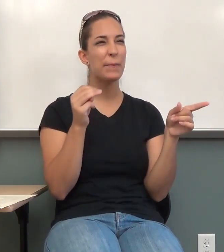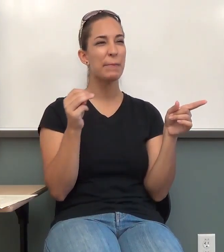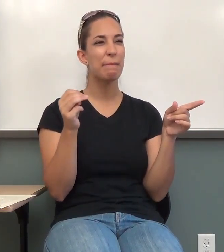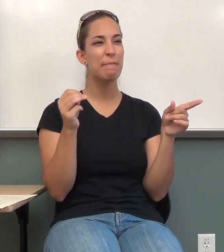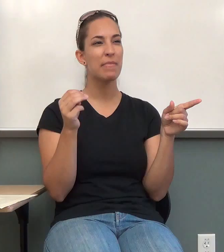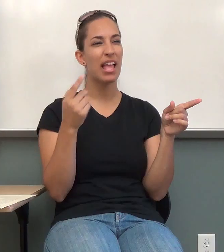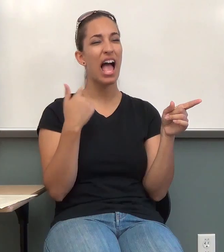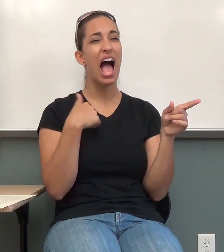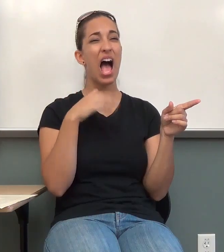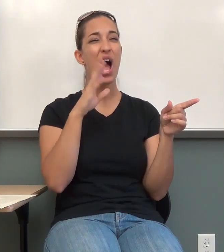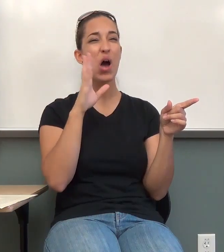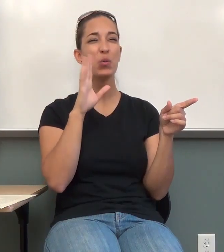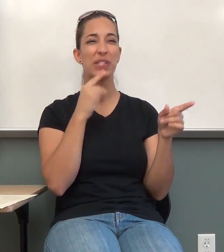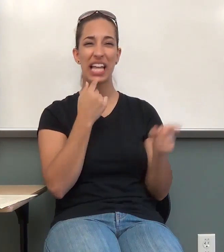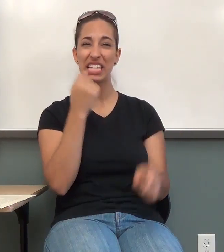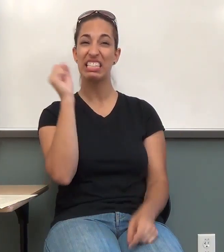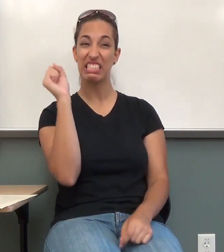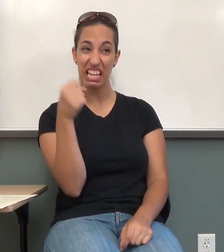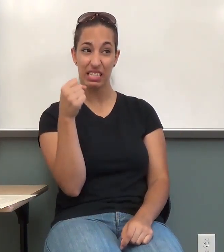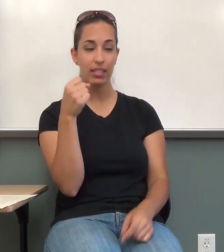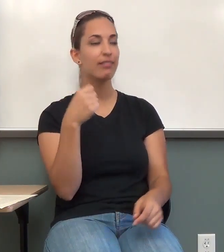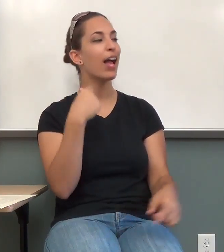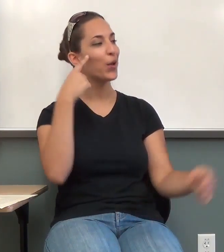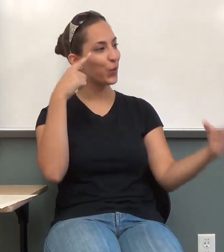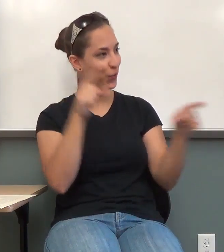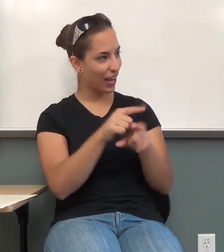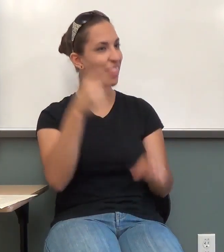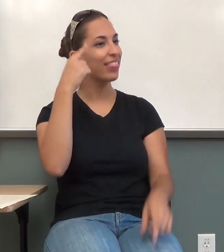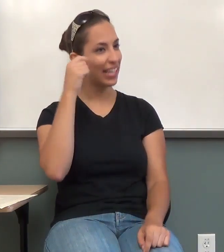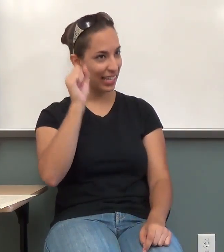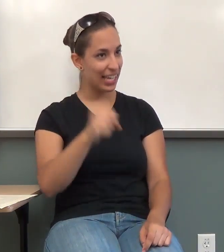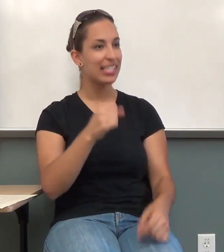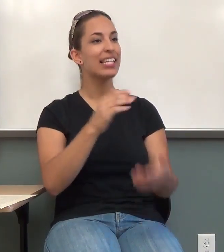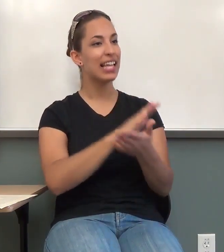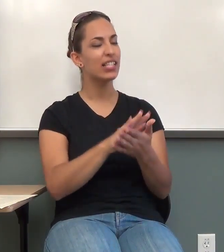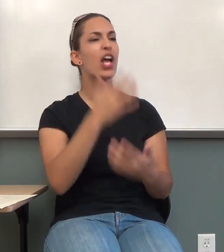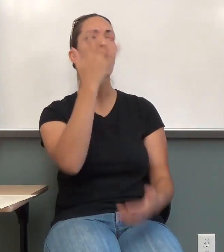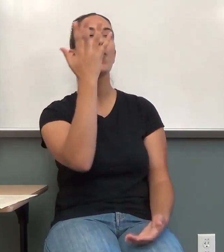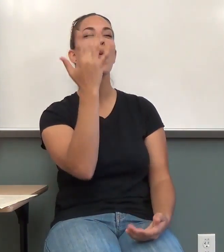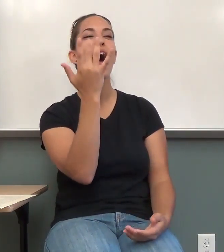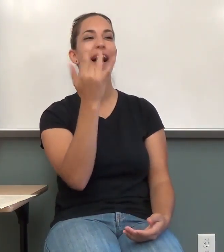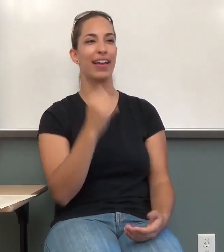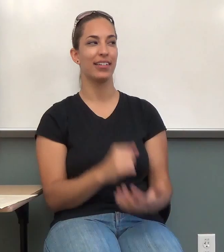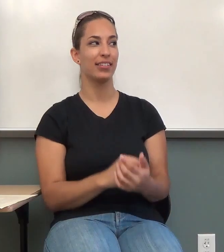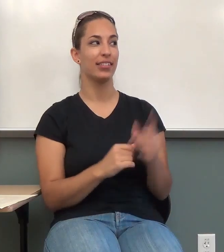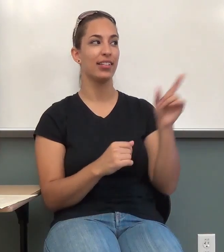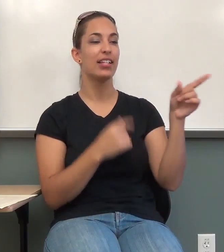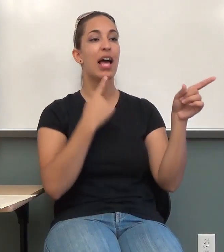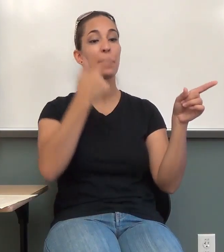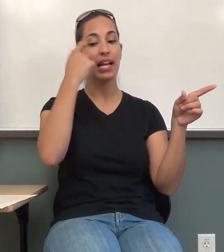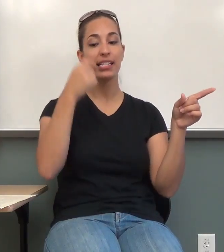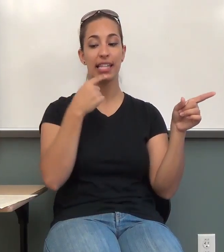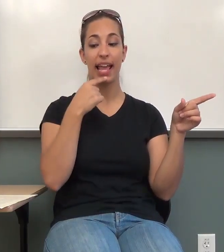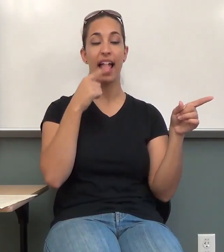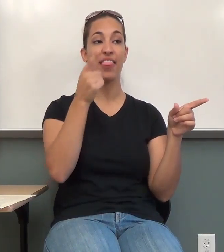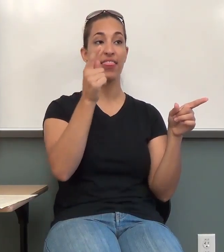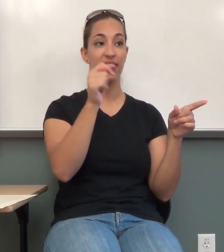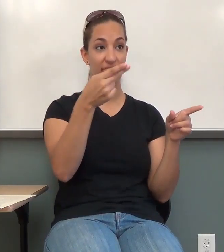say yes. I would agree with you. I think it is. Nicely done. Why is it? They're saying they. Okay, they, which is